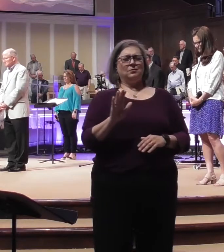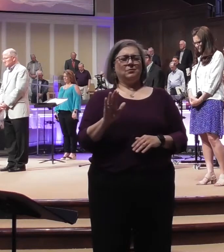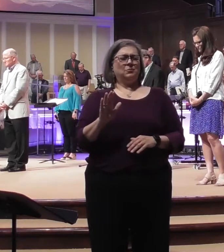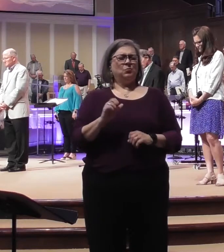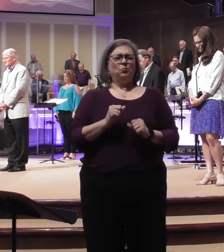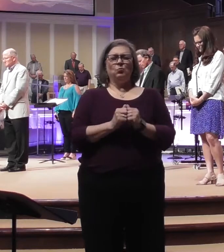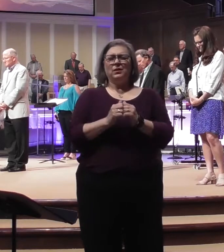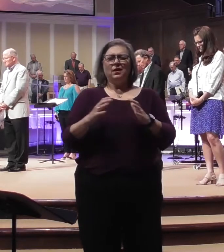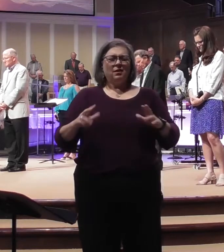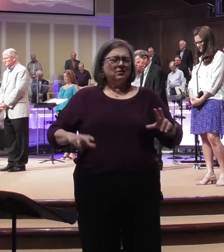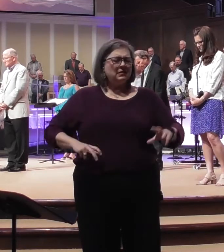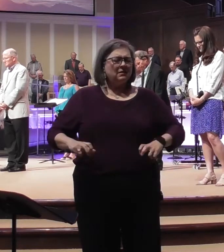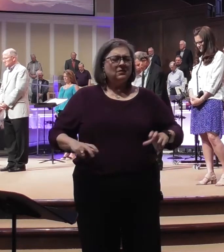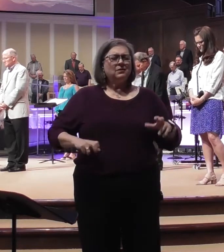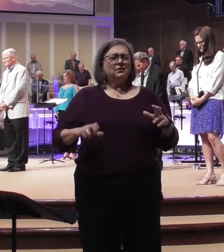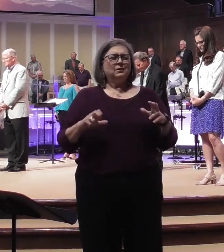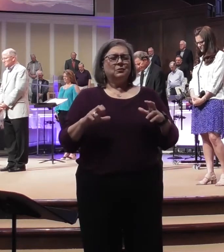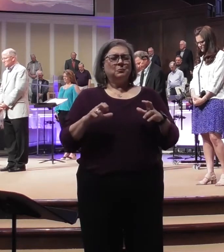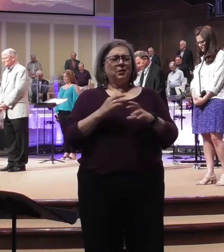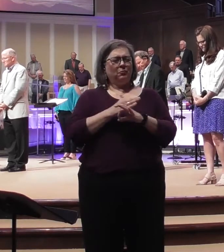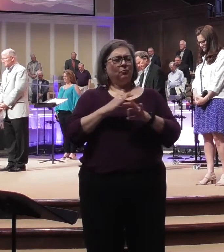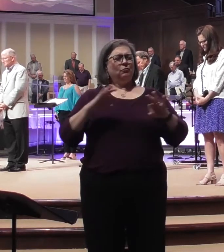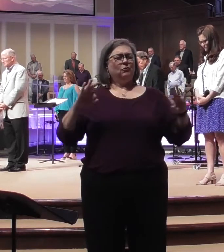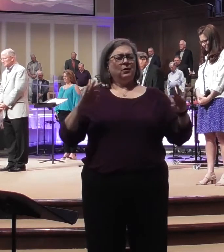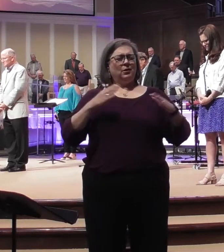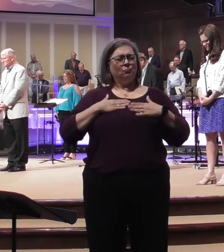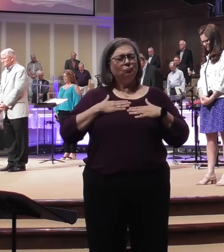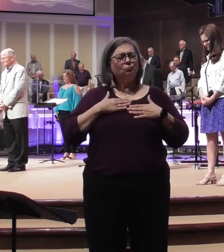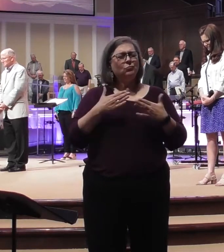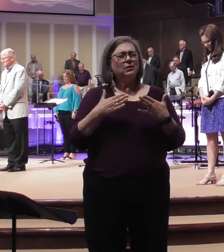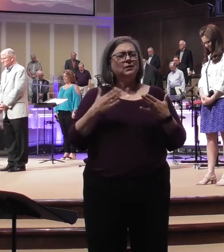that benefits and provides for the freedom of others.